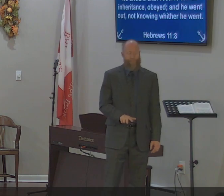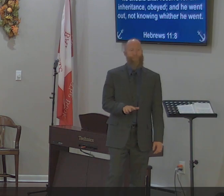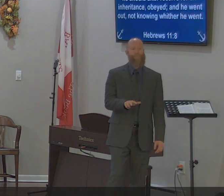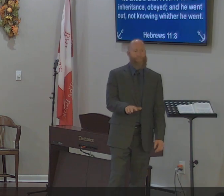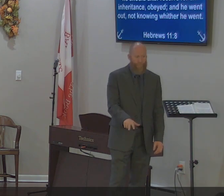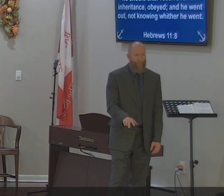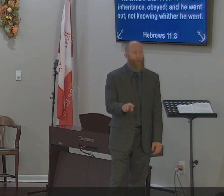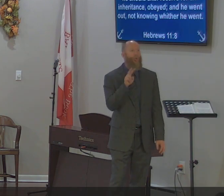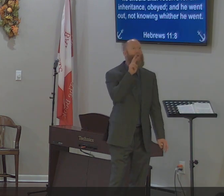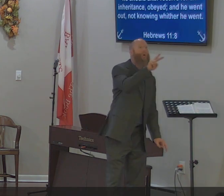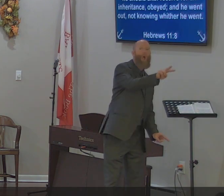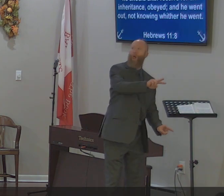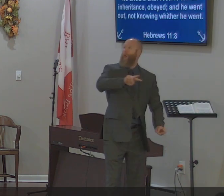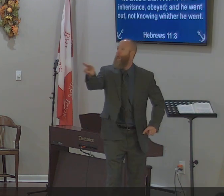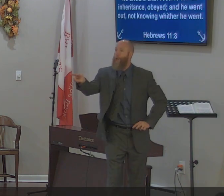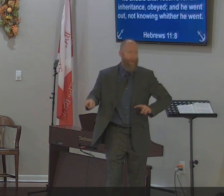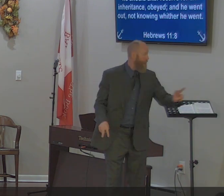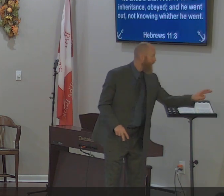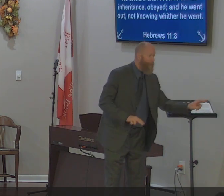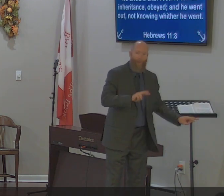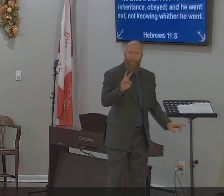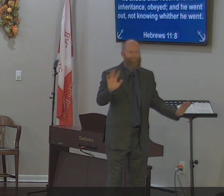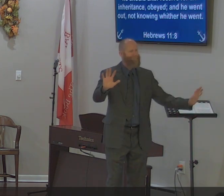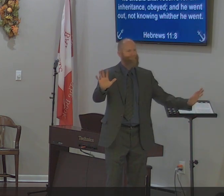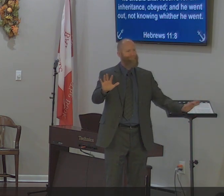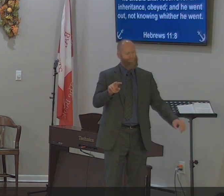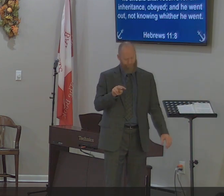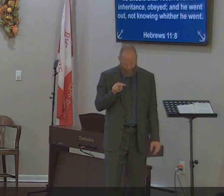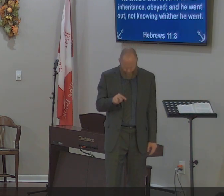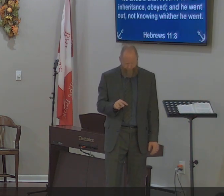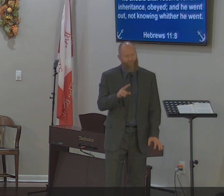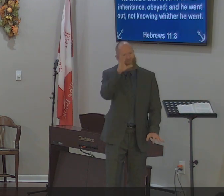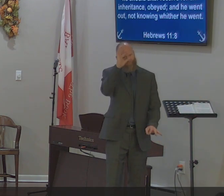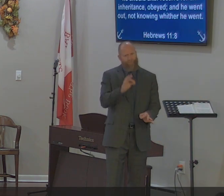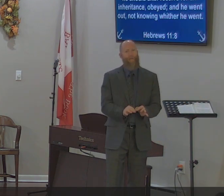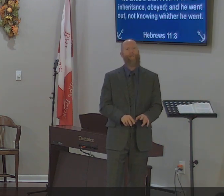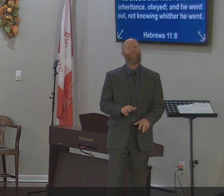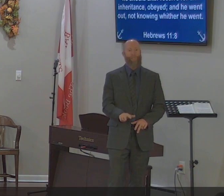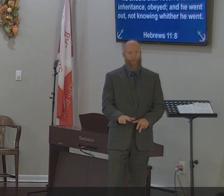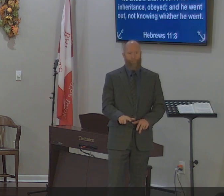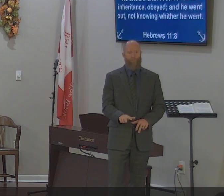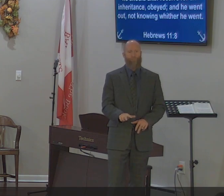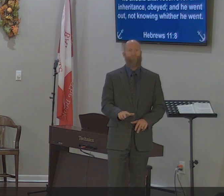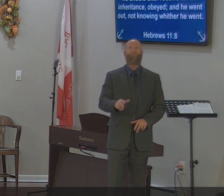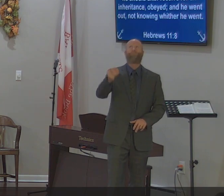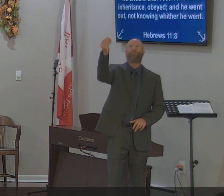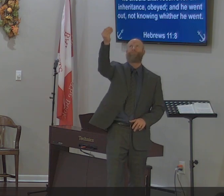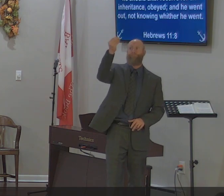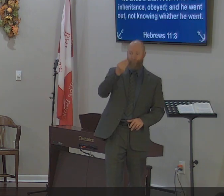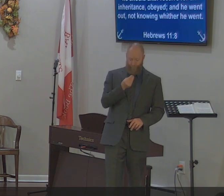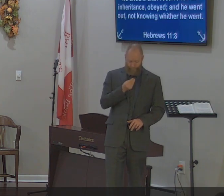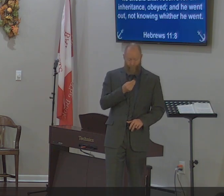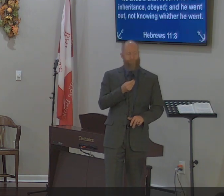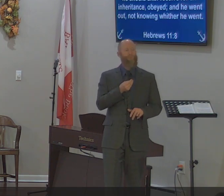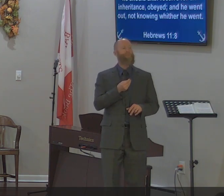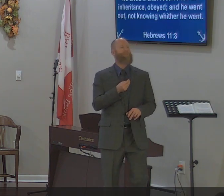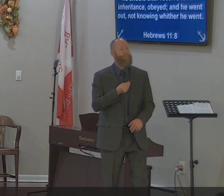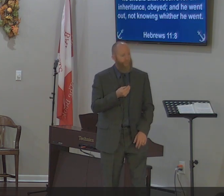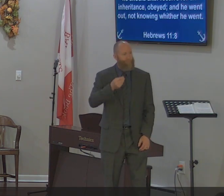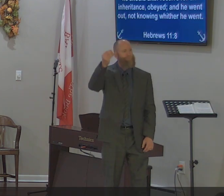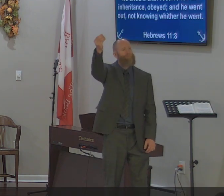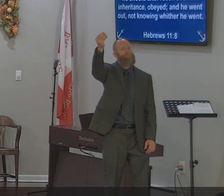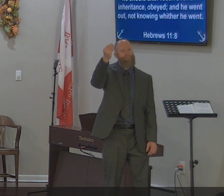want you to step, right there. And take that step by faith. And you know what? Maybe the rest of it's cloudy. Maybe the